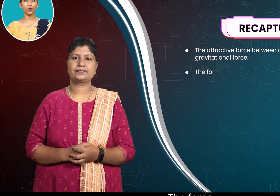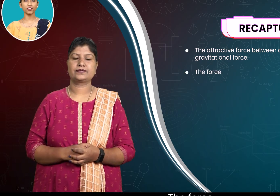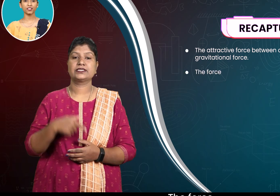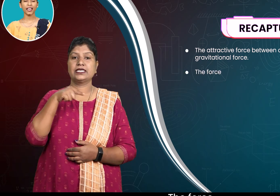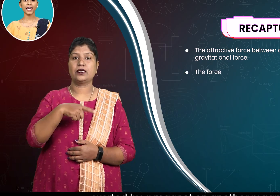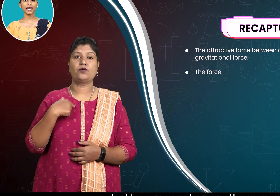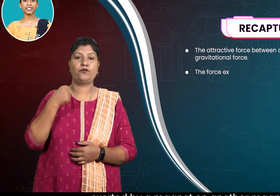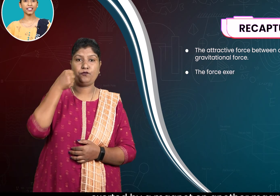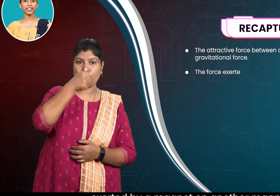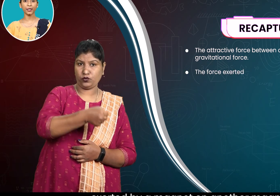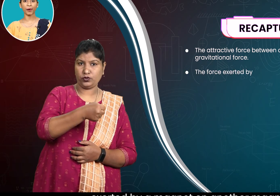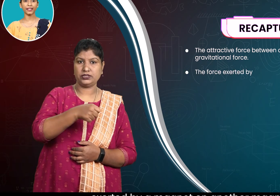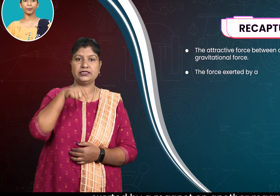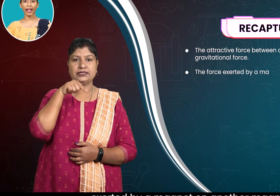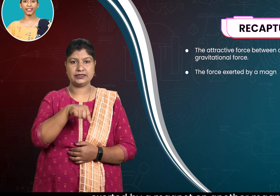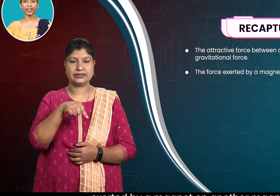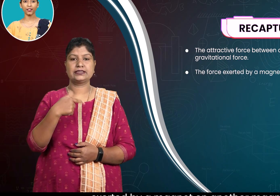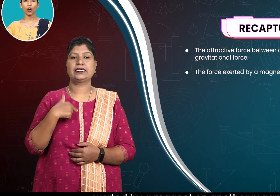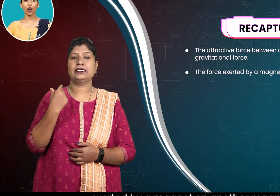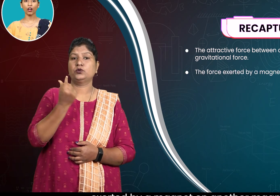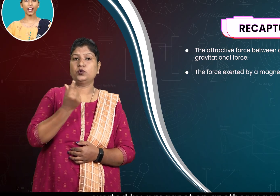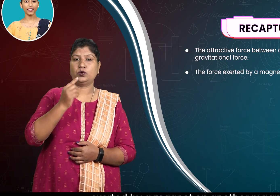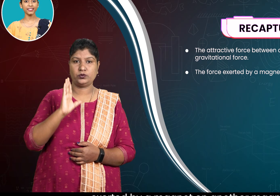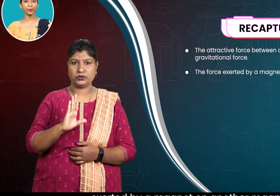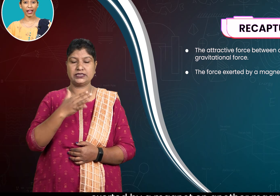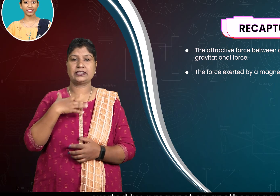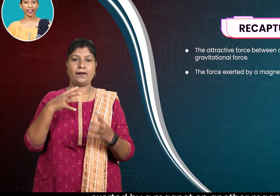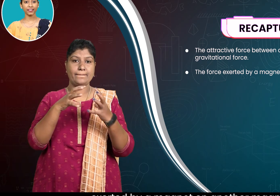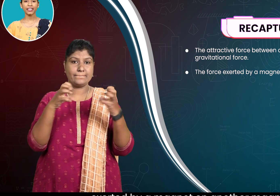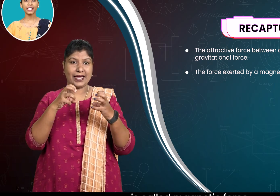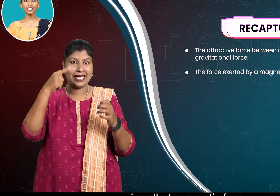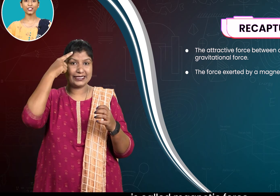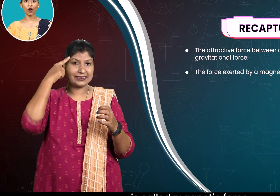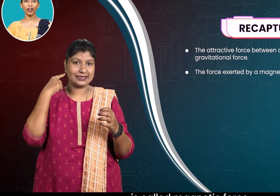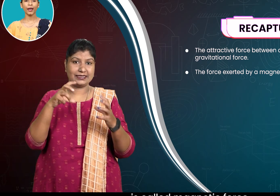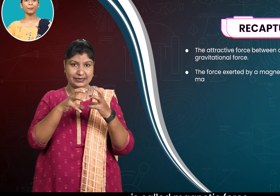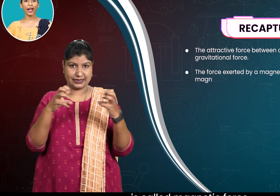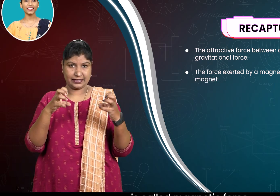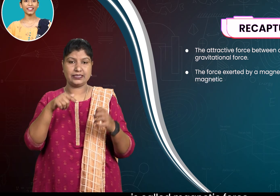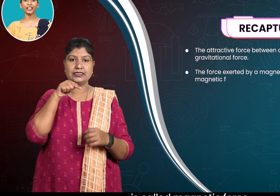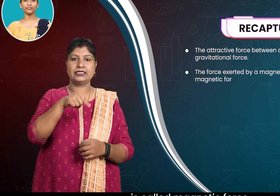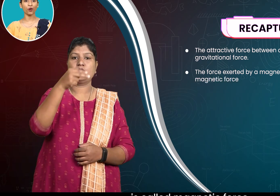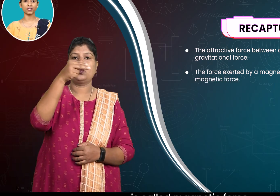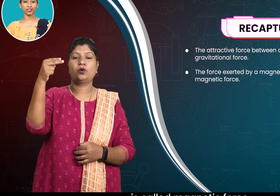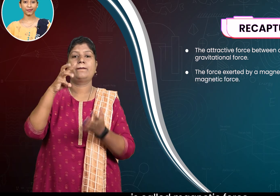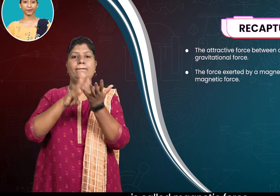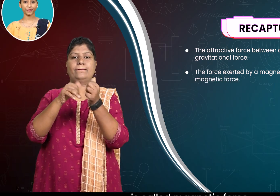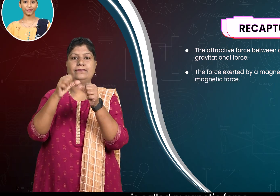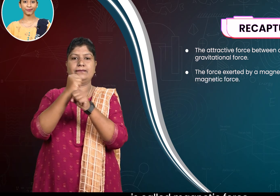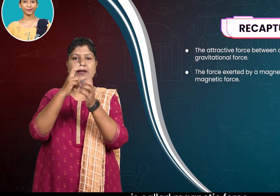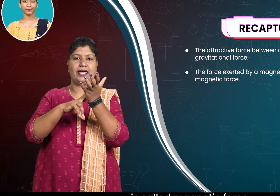The force exerted by a magnet on another magnet is called magnetic